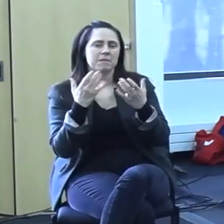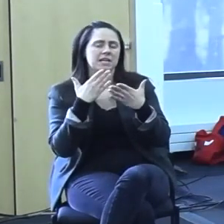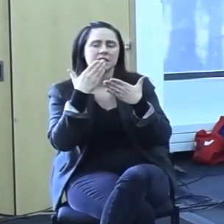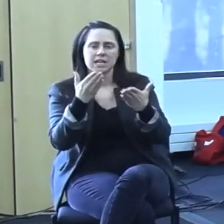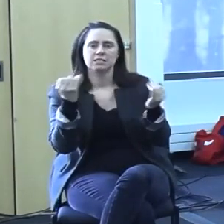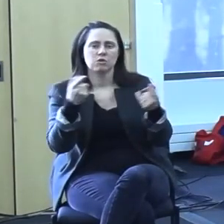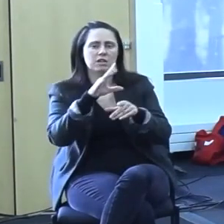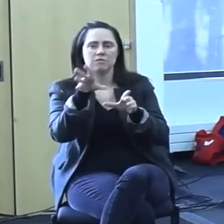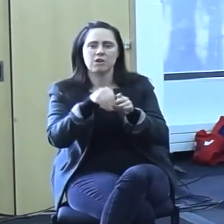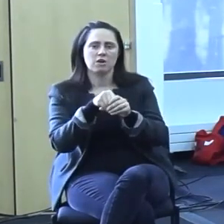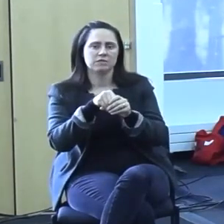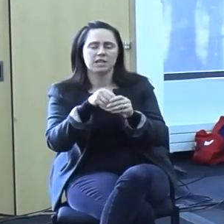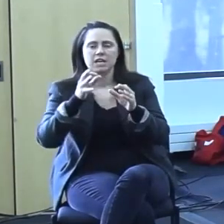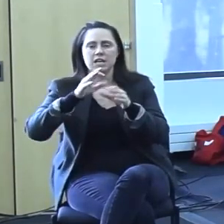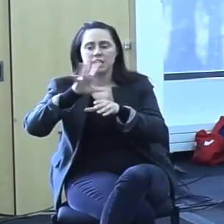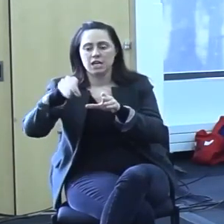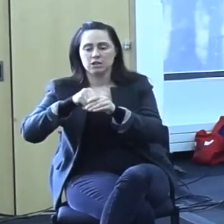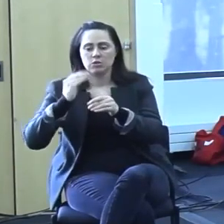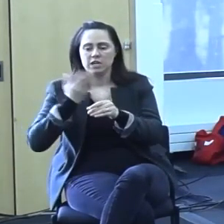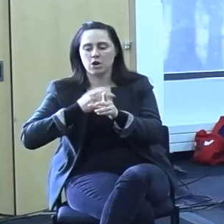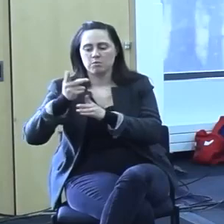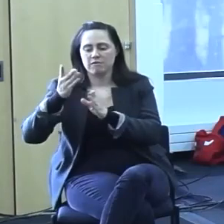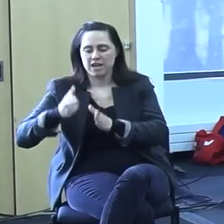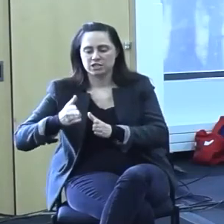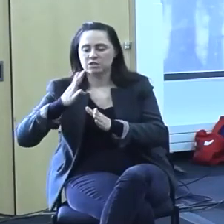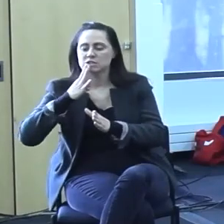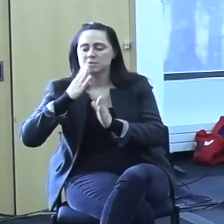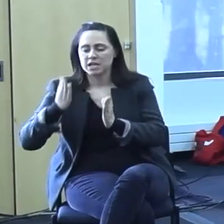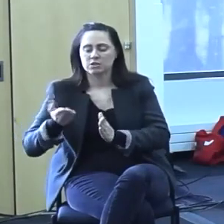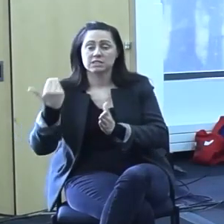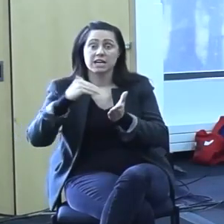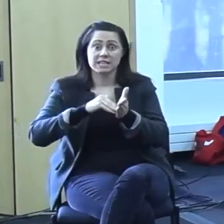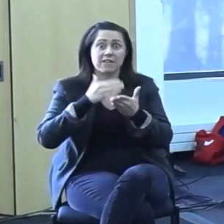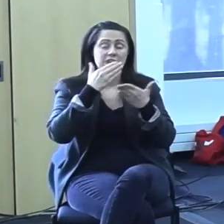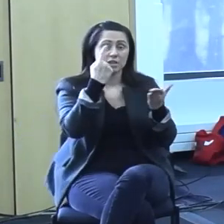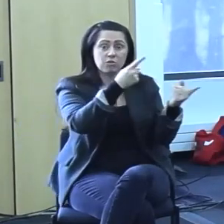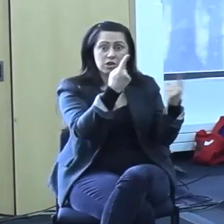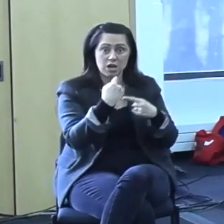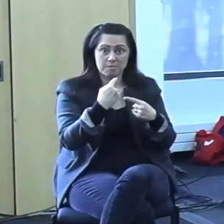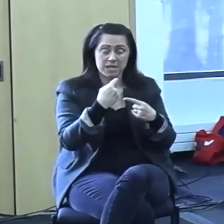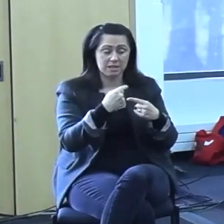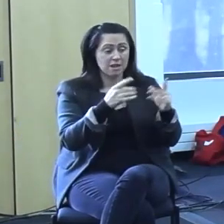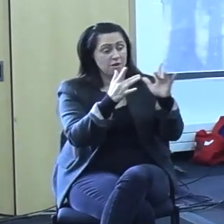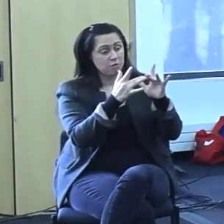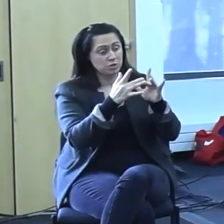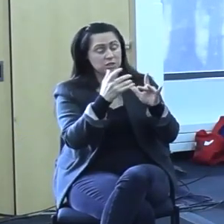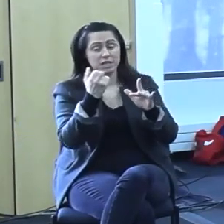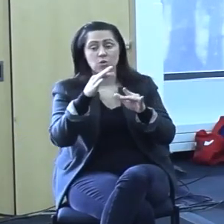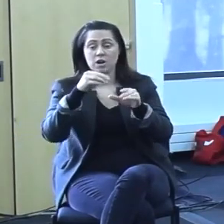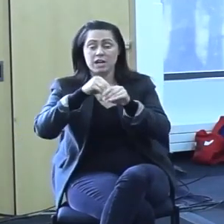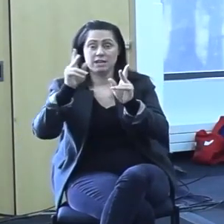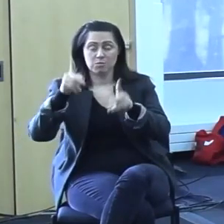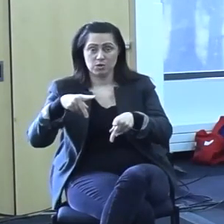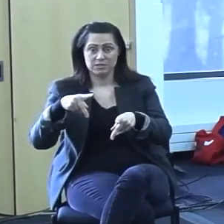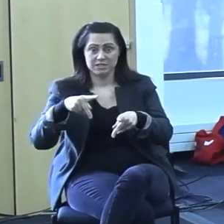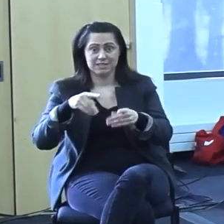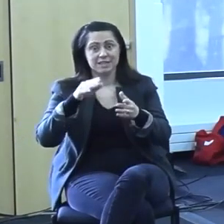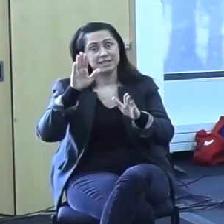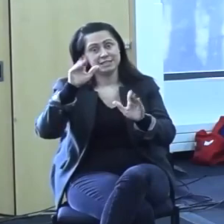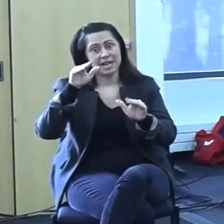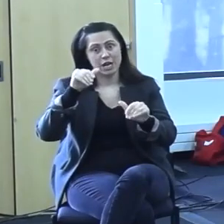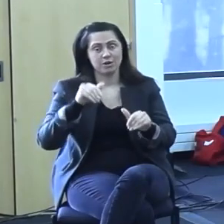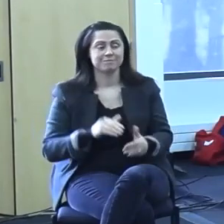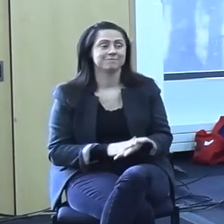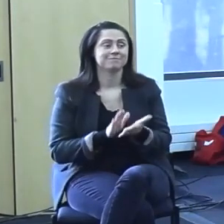to all involved, including our professional speakers. Again, thank you for attending both virtually and or in person. Take care.